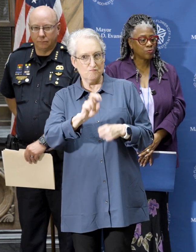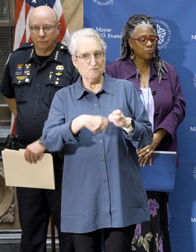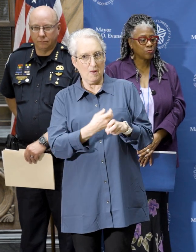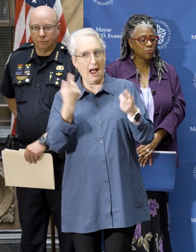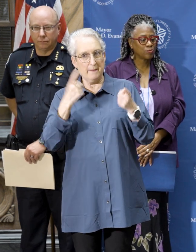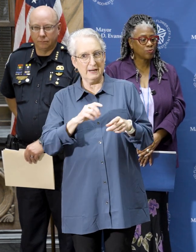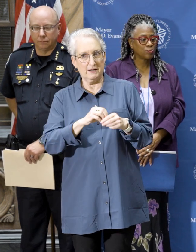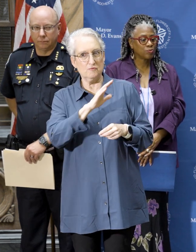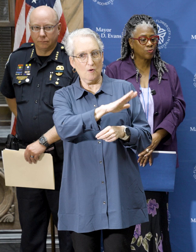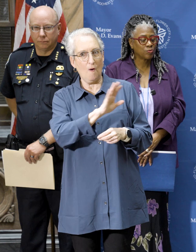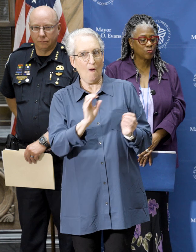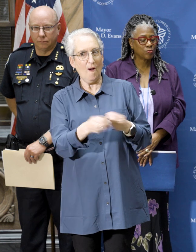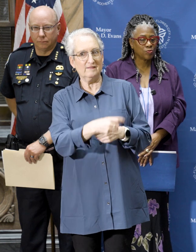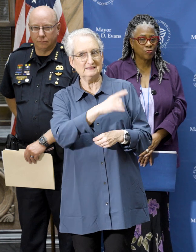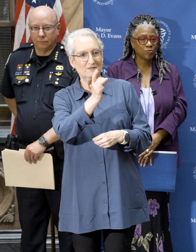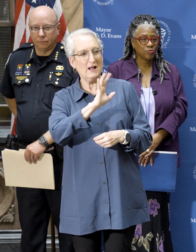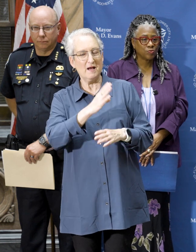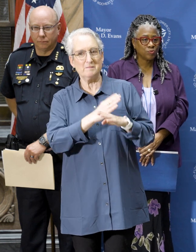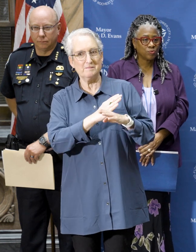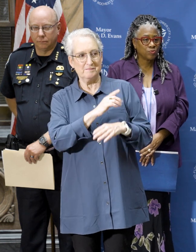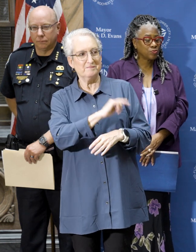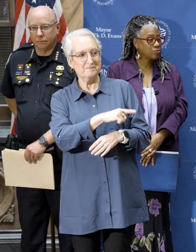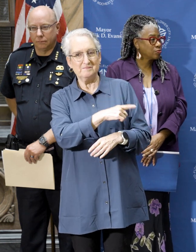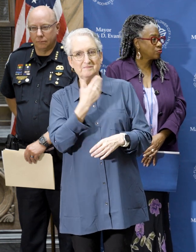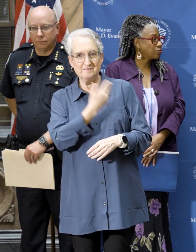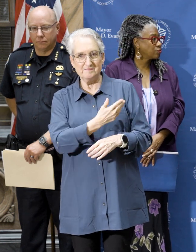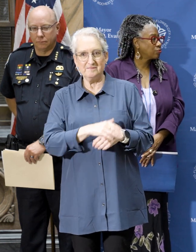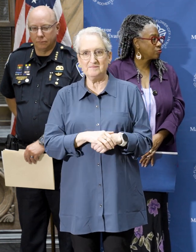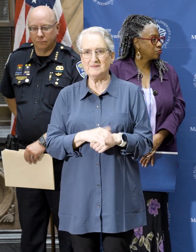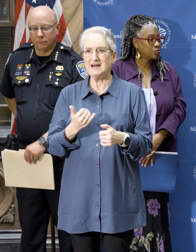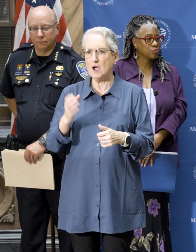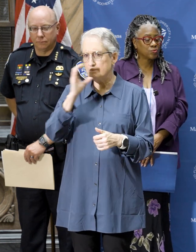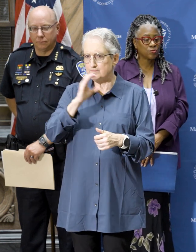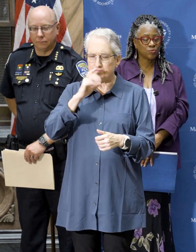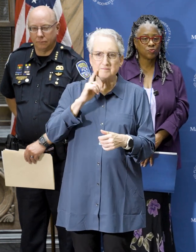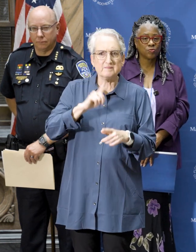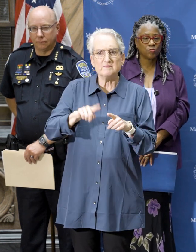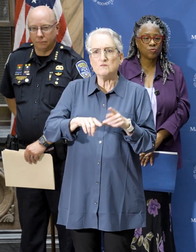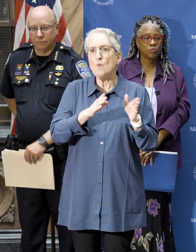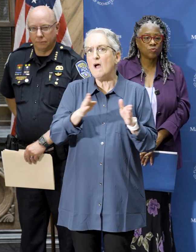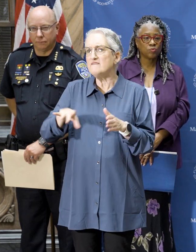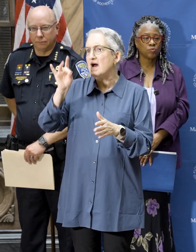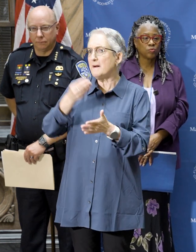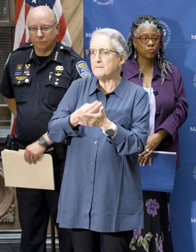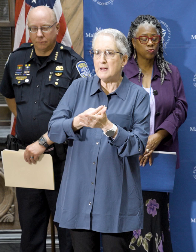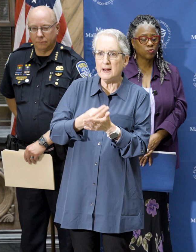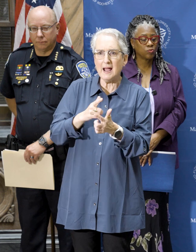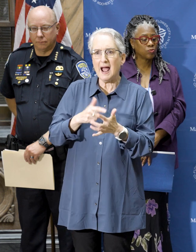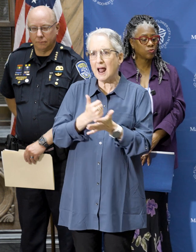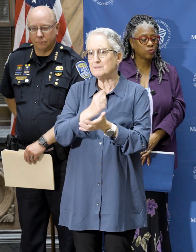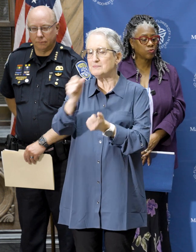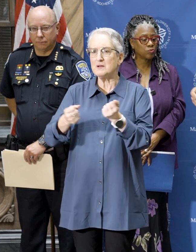shop. We continue to look for ways to find these resources. Vic Saunders has been to Washington, D.C. and Albany and other